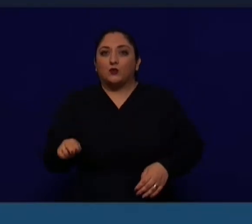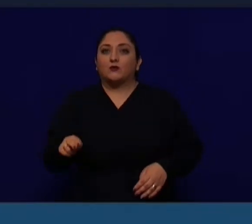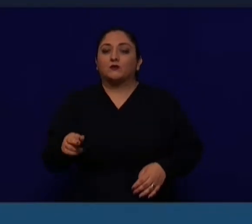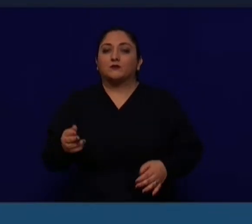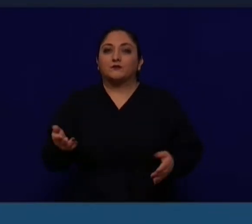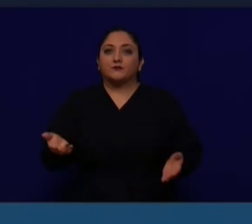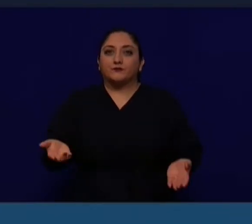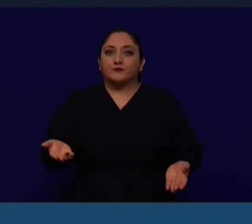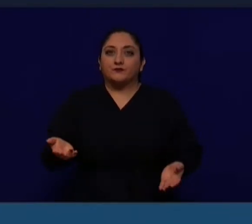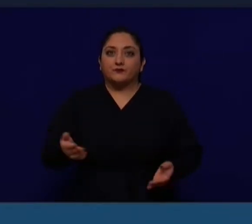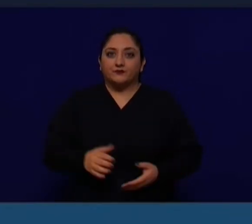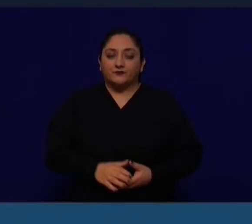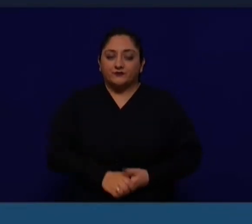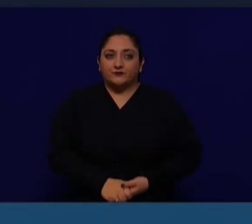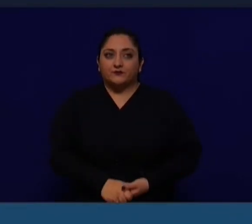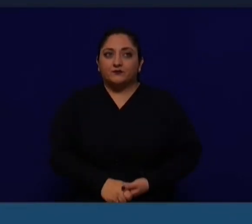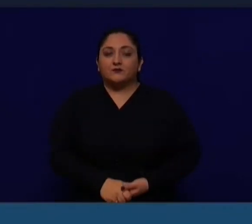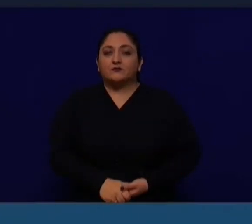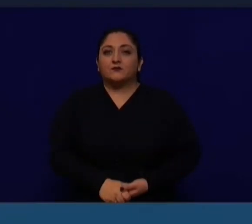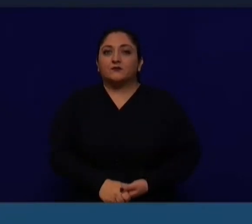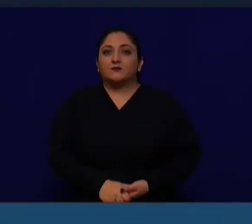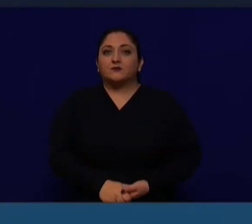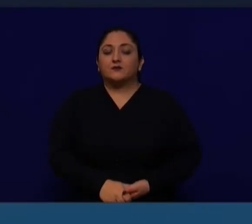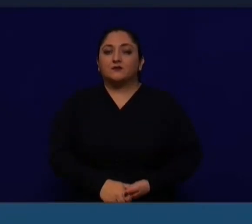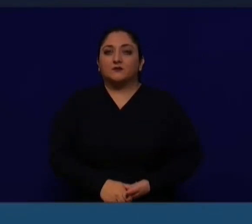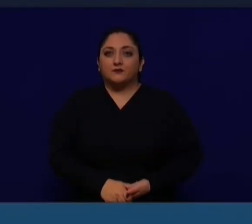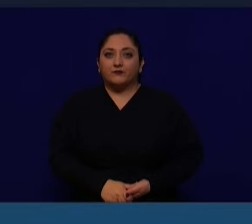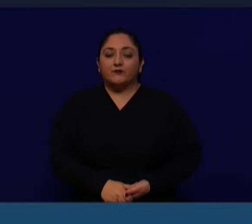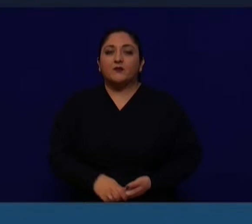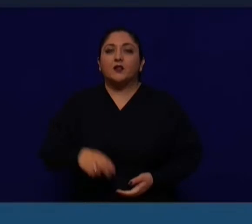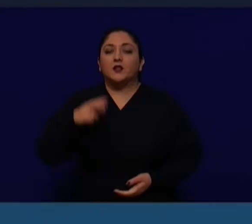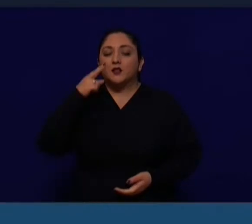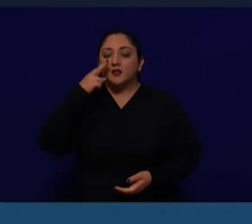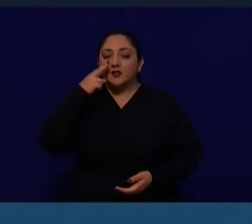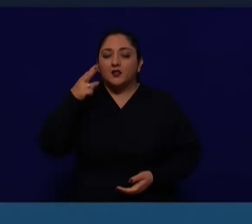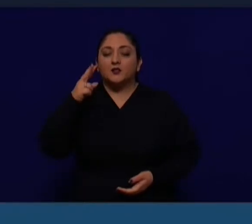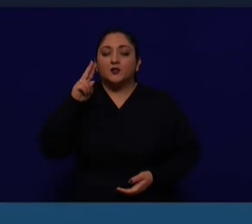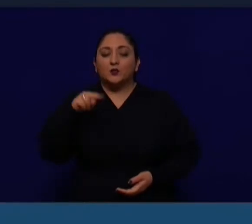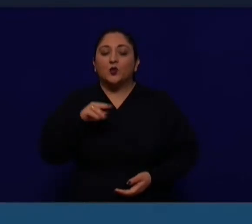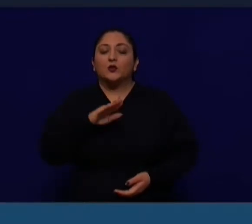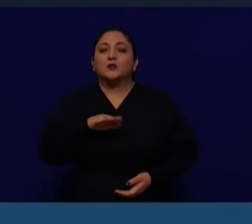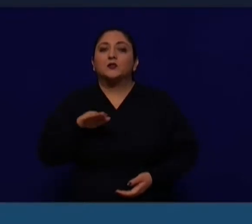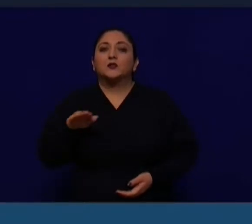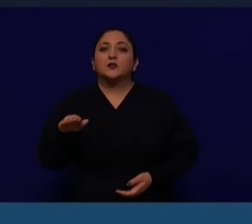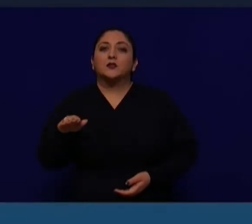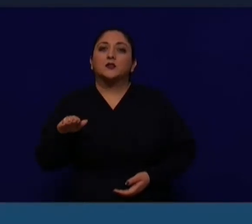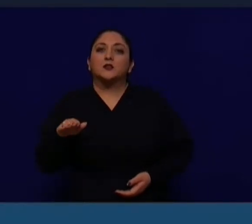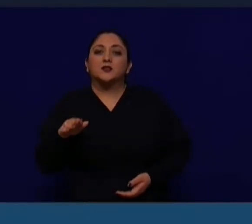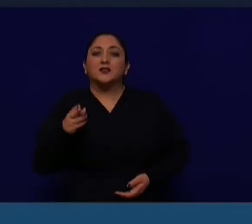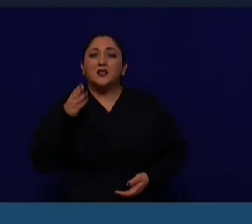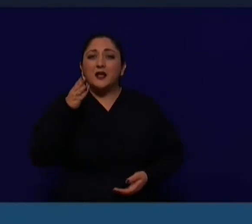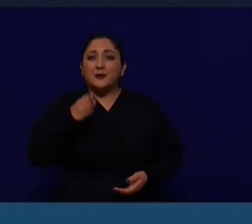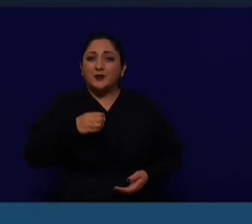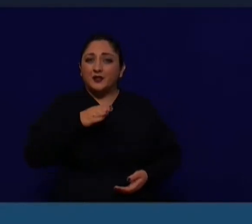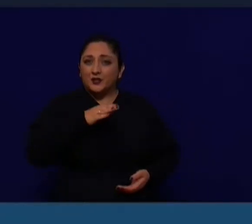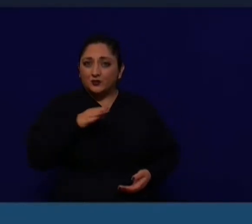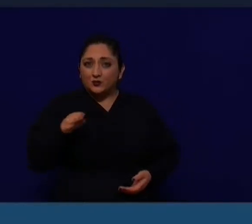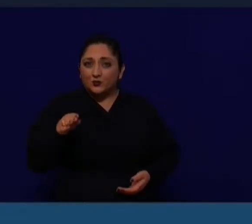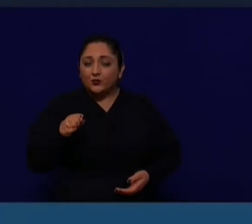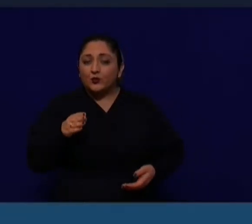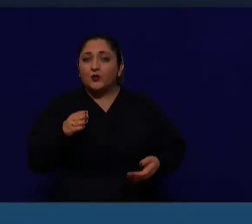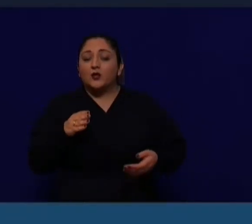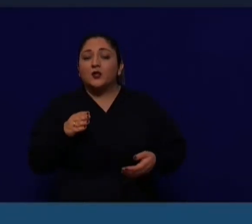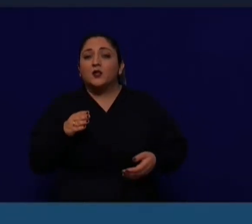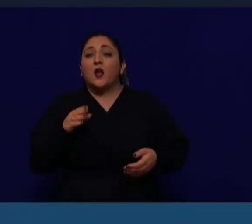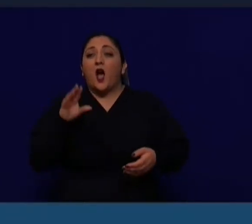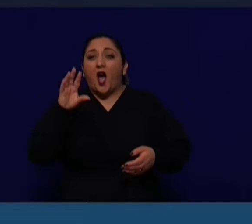reflective of the age of the persons. And we have seen that a number of people who are passing away and having more complications